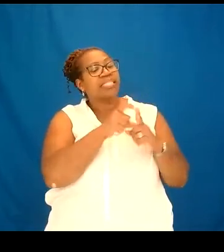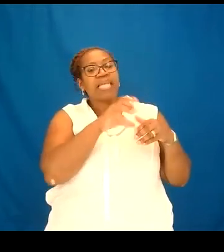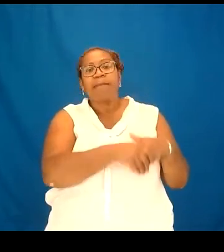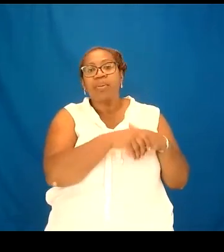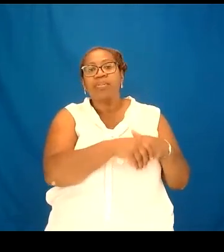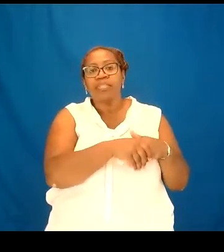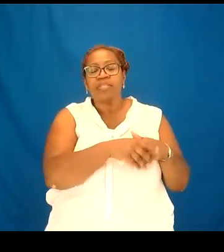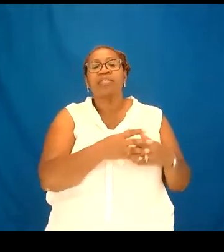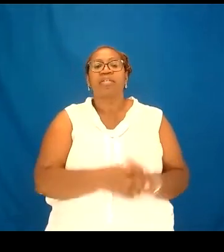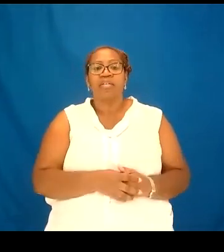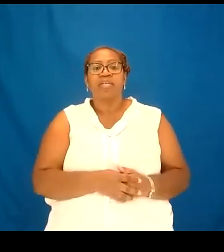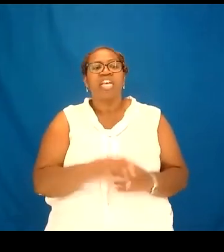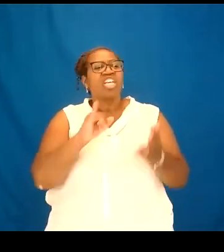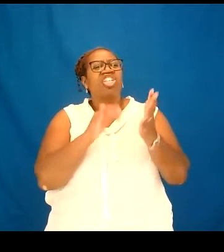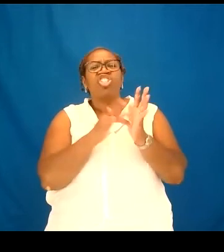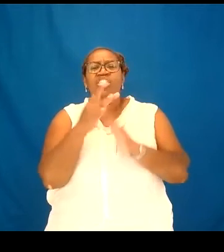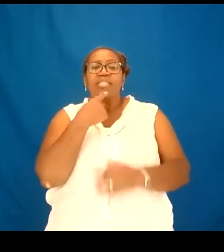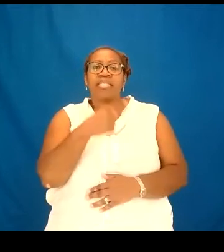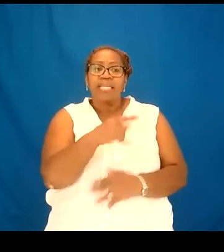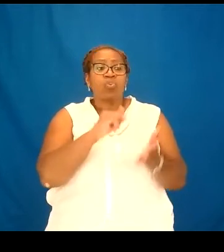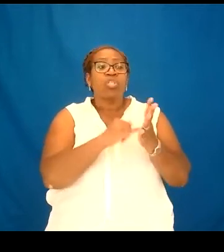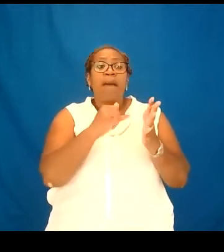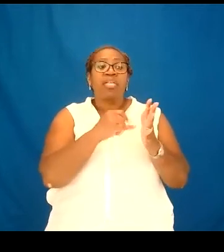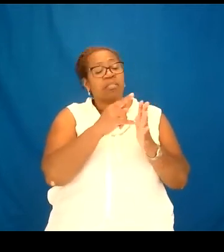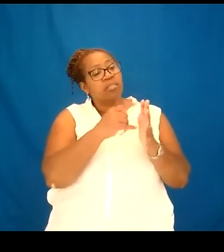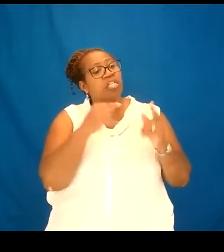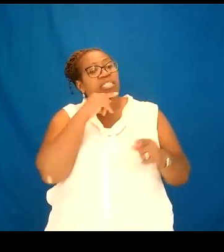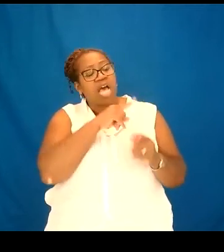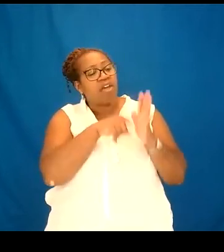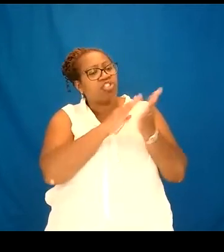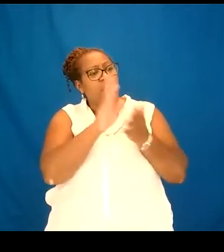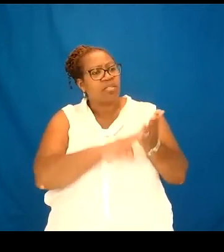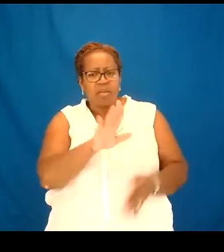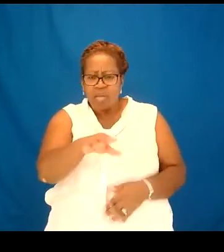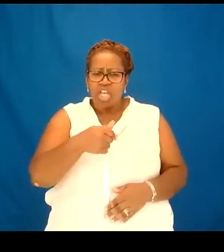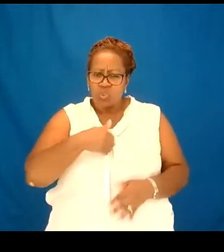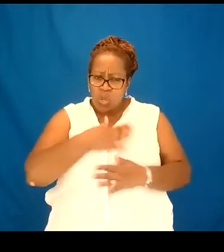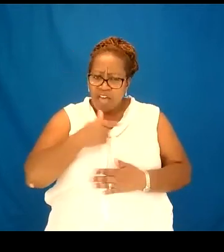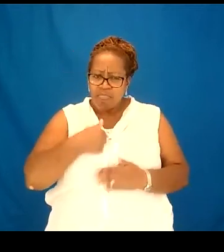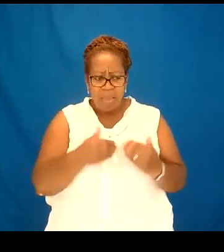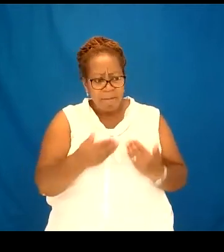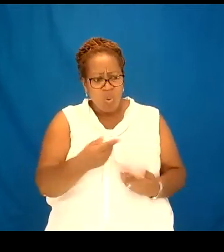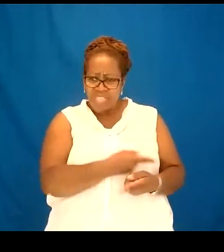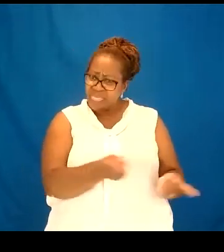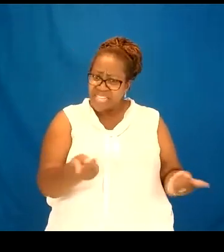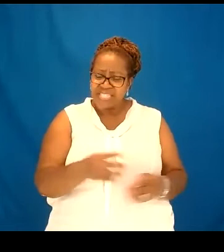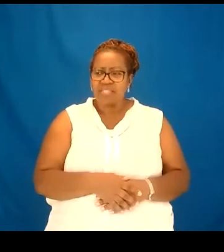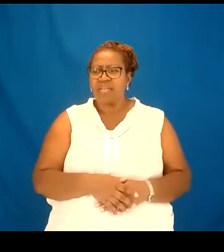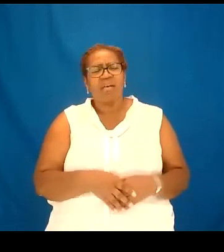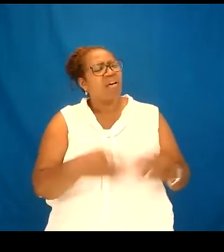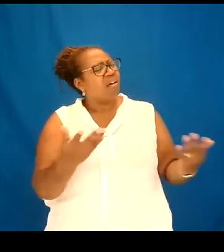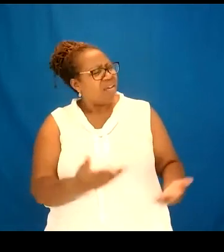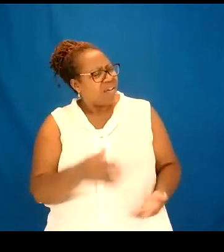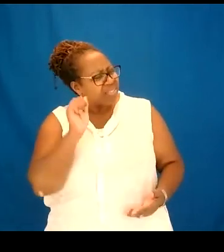Peter, "Simon, son of John, do you love me more than these?" "Yes, Lord," he said, "you know that I love